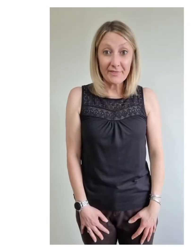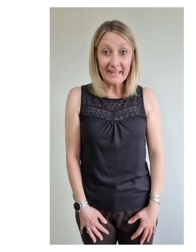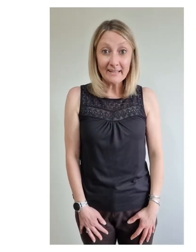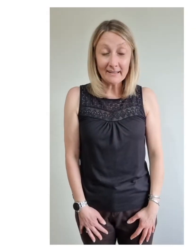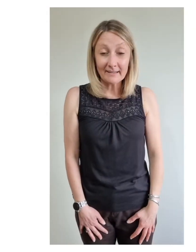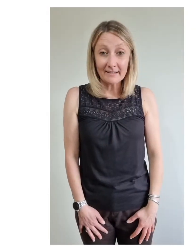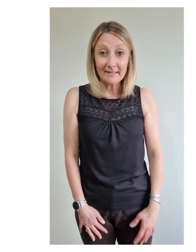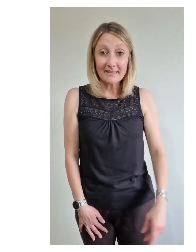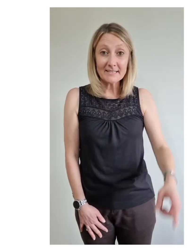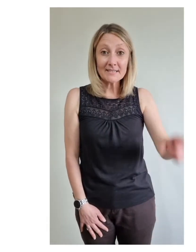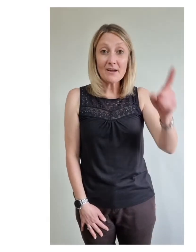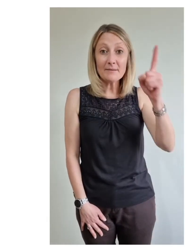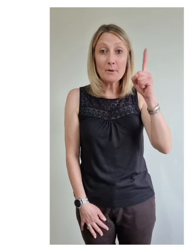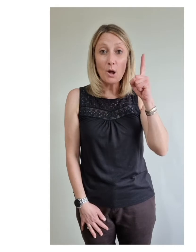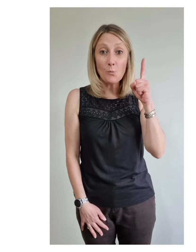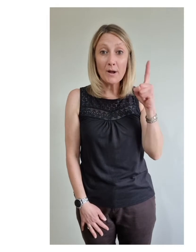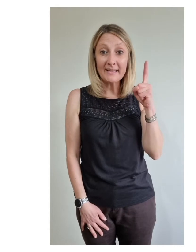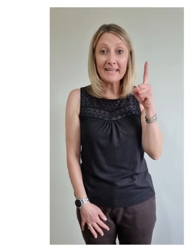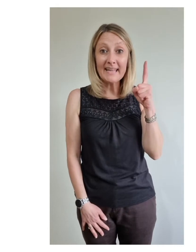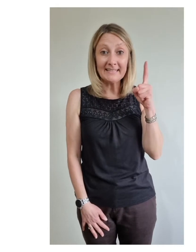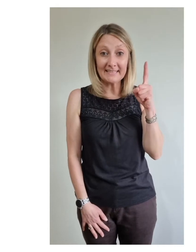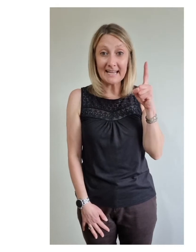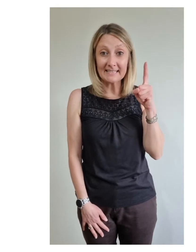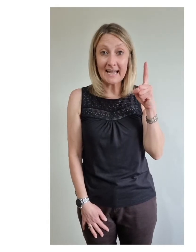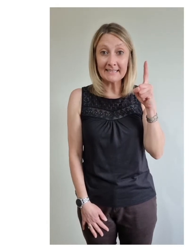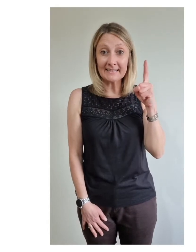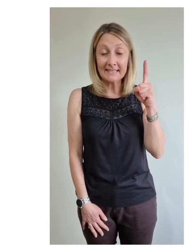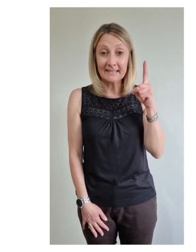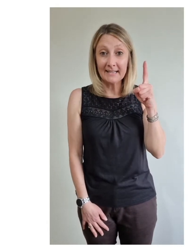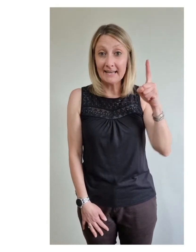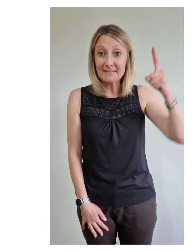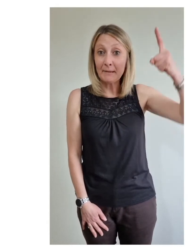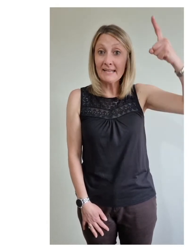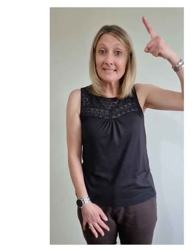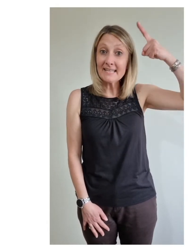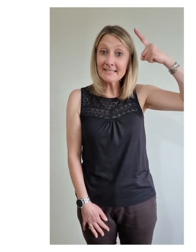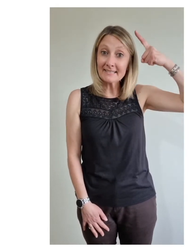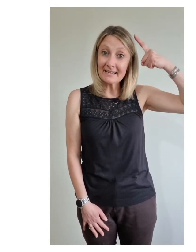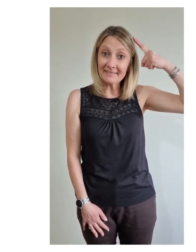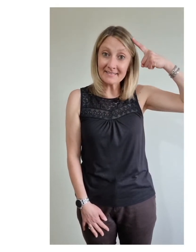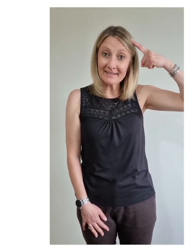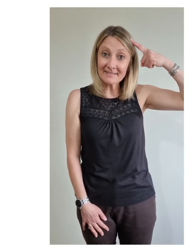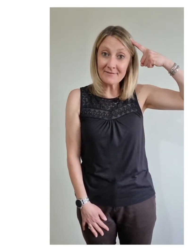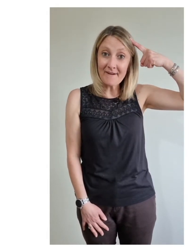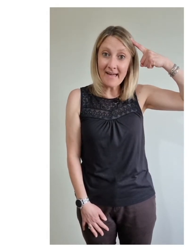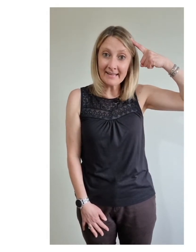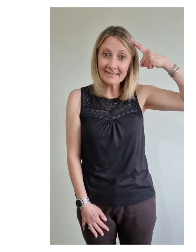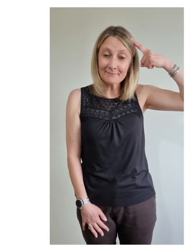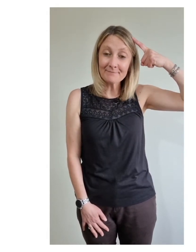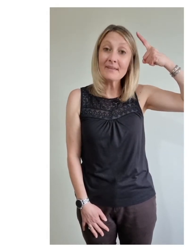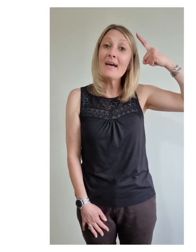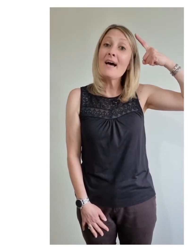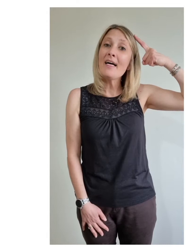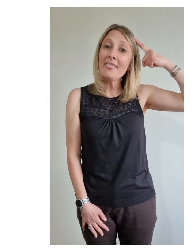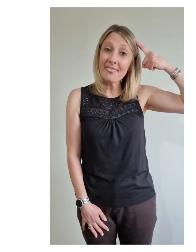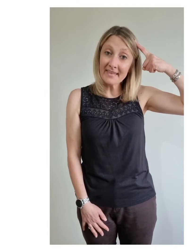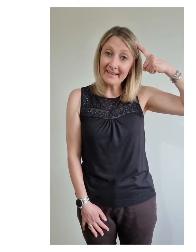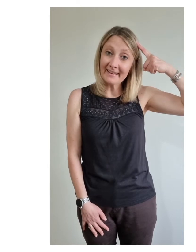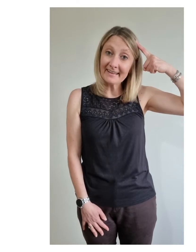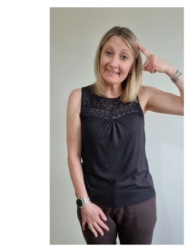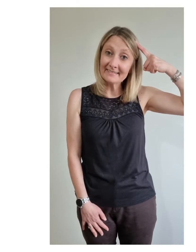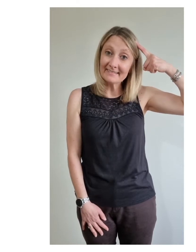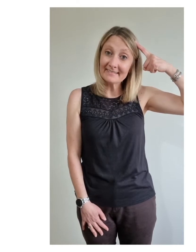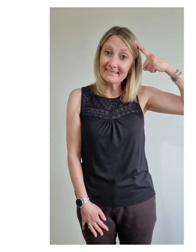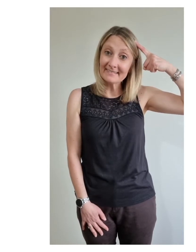To think, this time a working index hand. Let's place this at the side of our head.